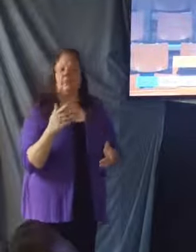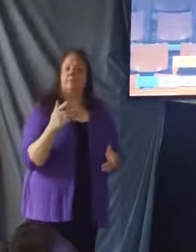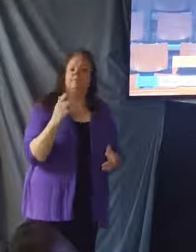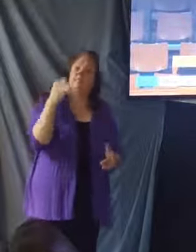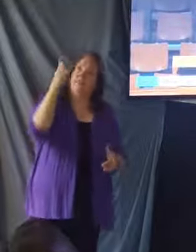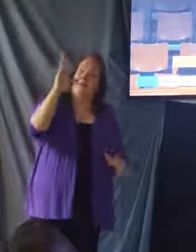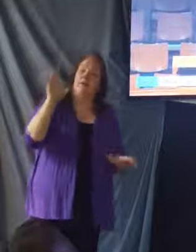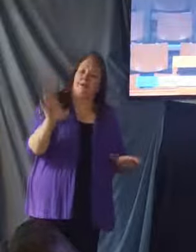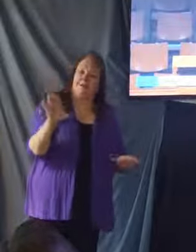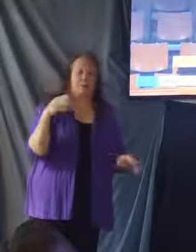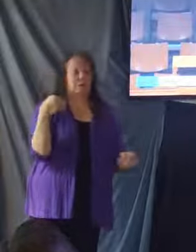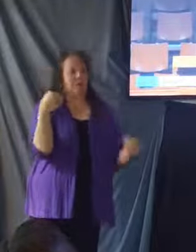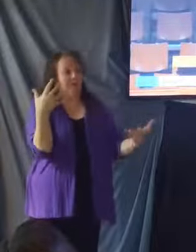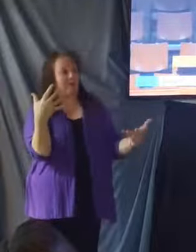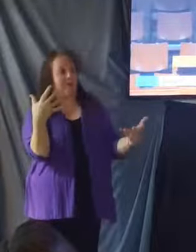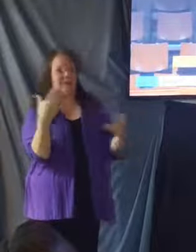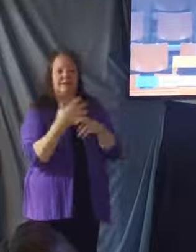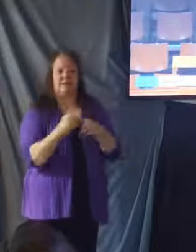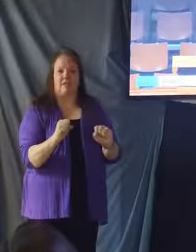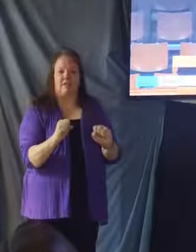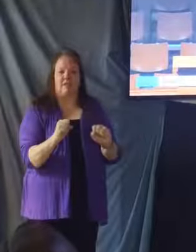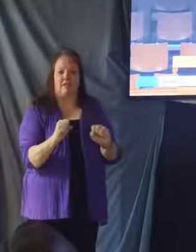what God has done to provide salvation.